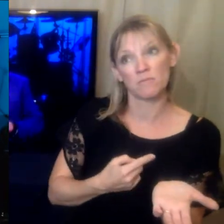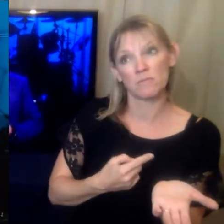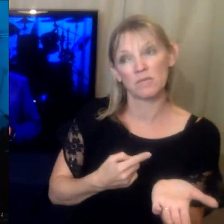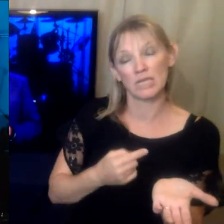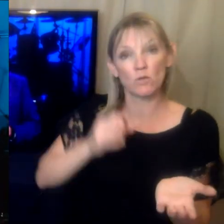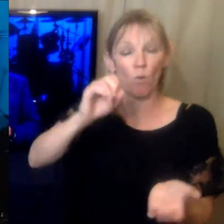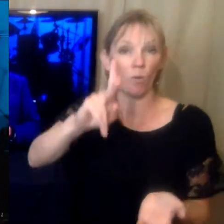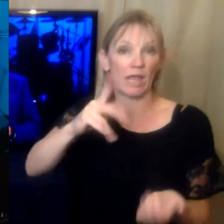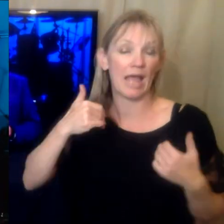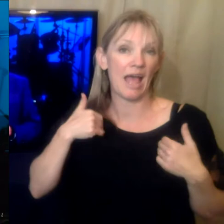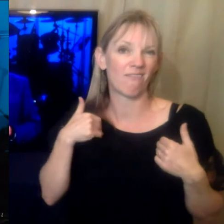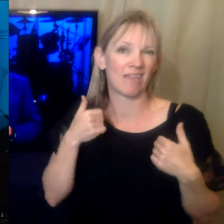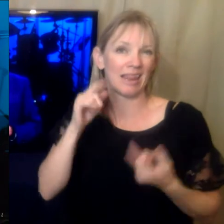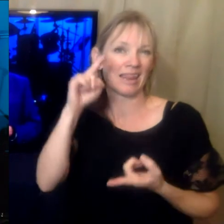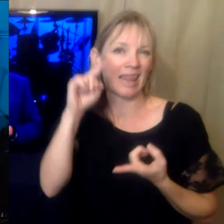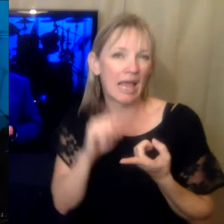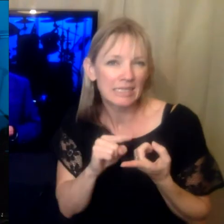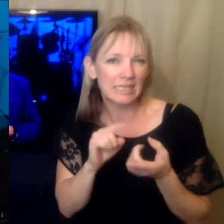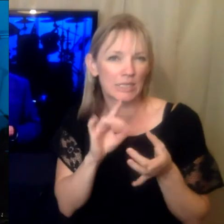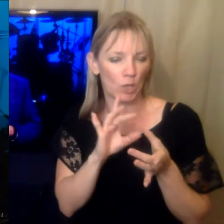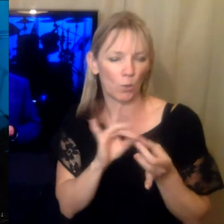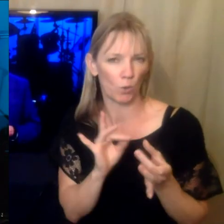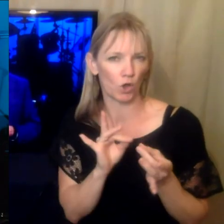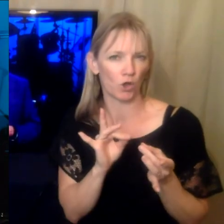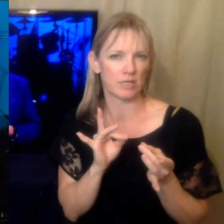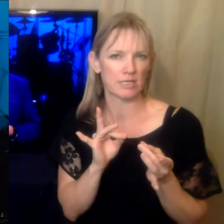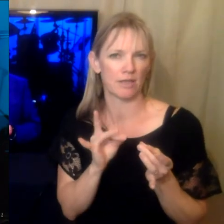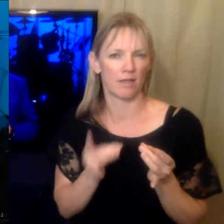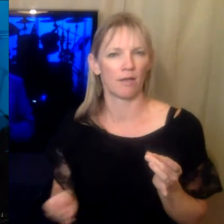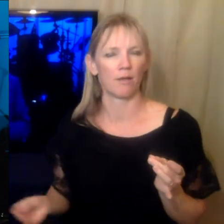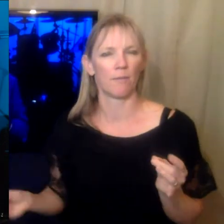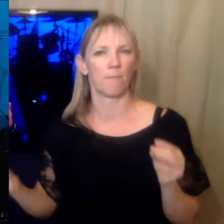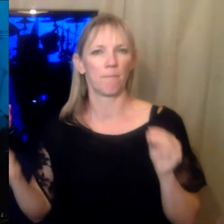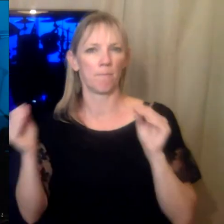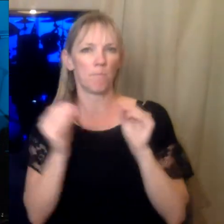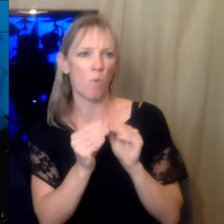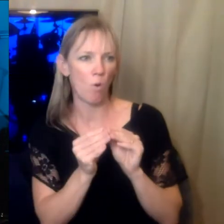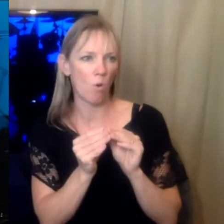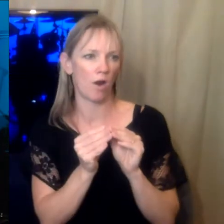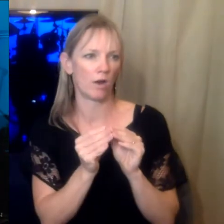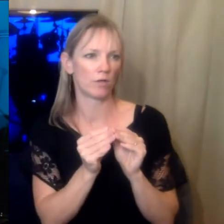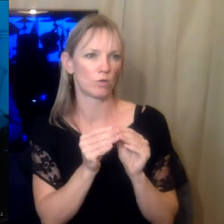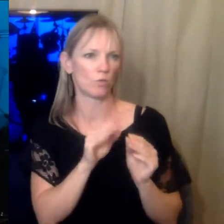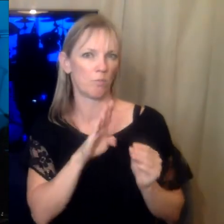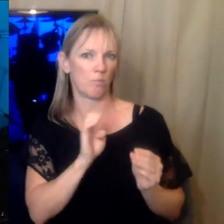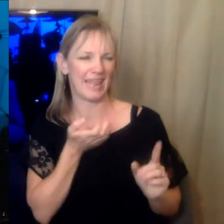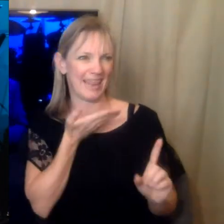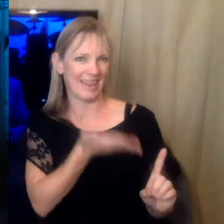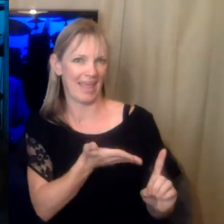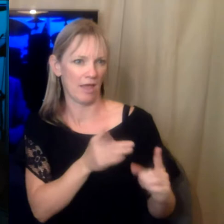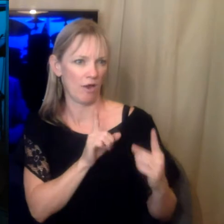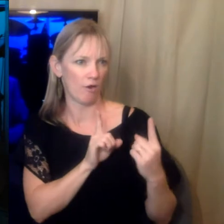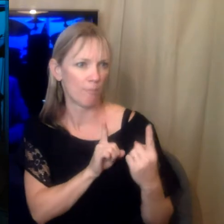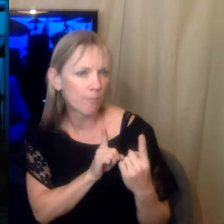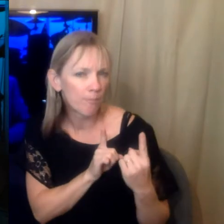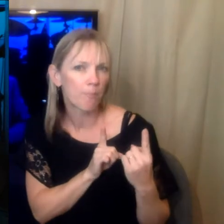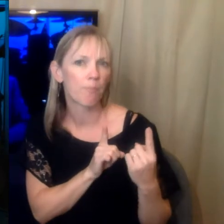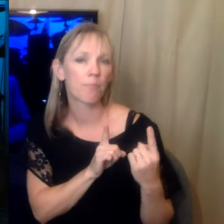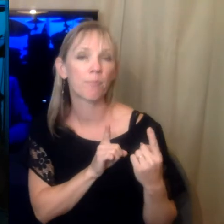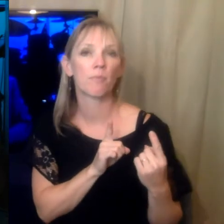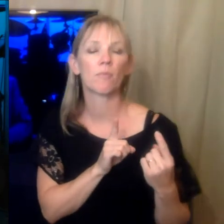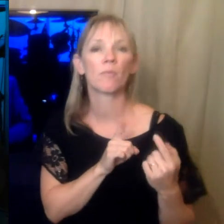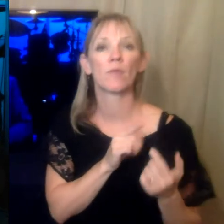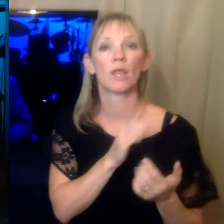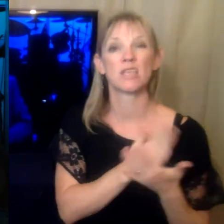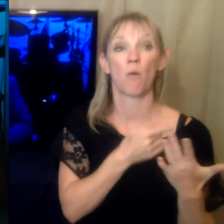words and greater presence. Times when I was sitting with somebody about to take the great journey into the greater life, to leave their